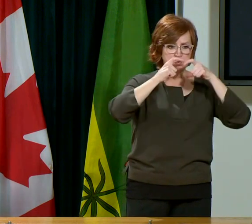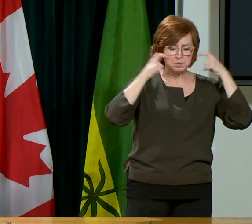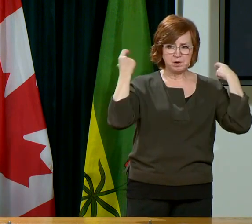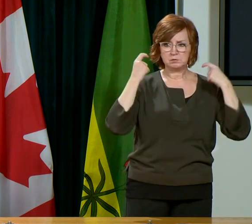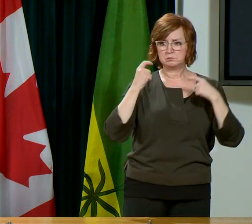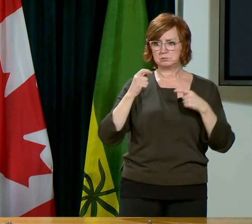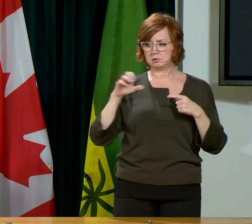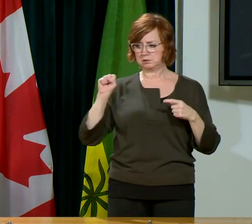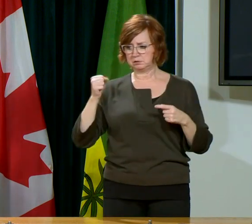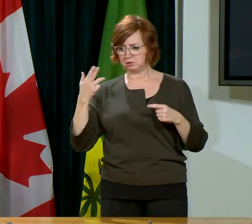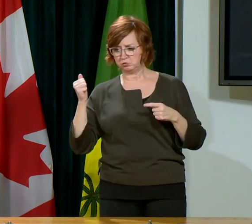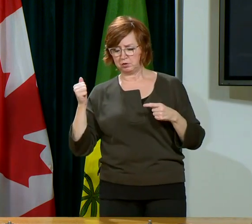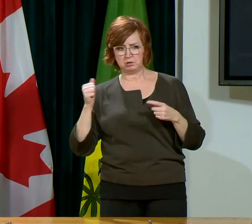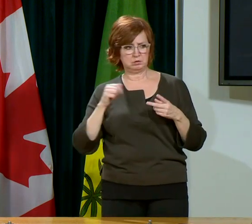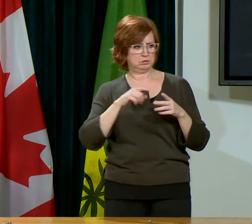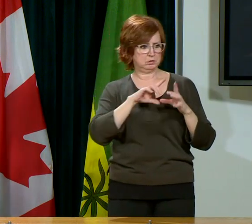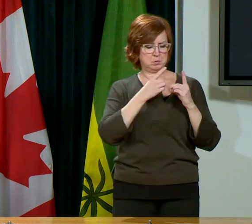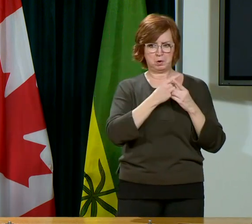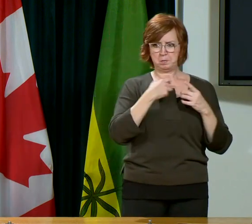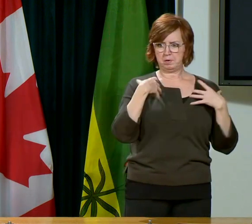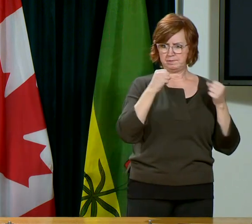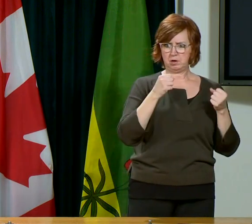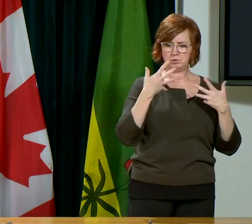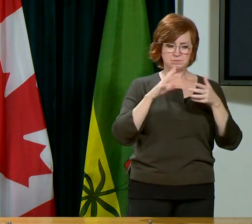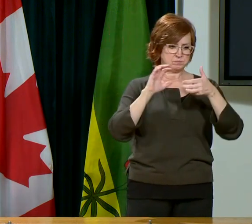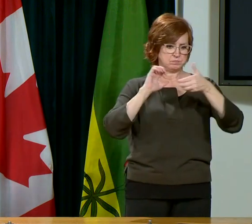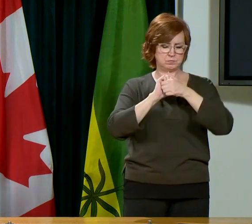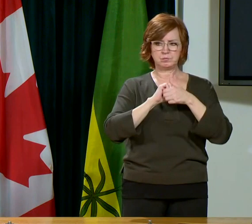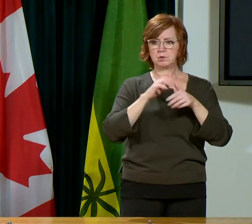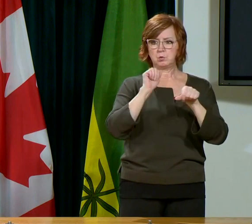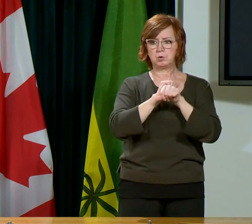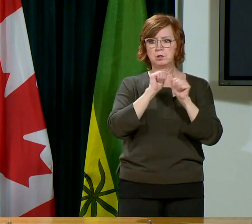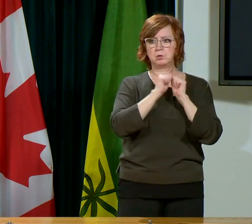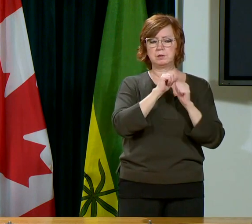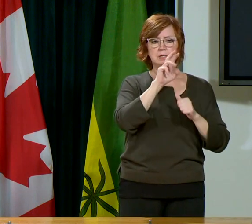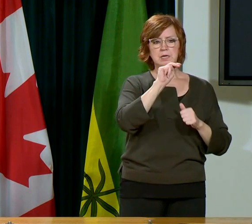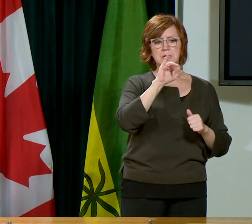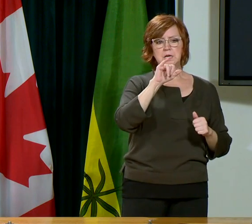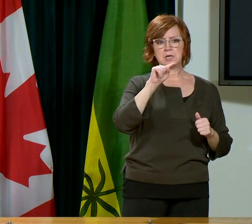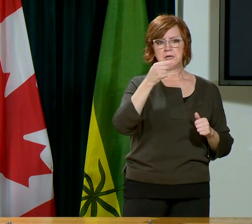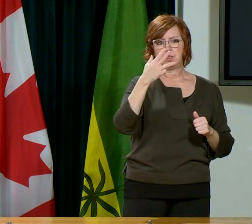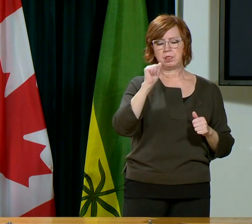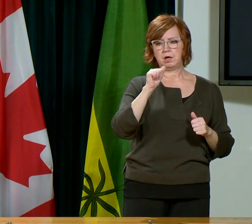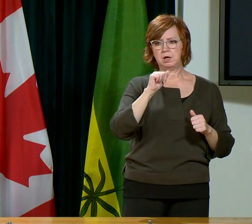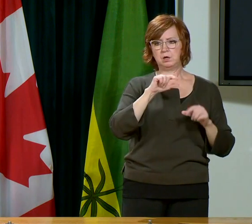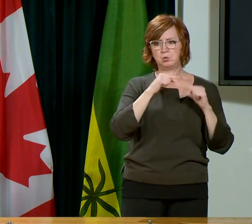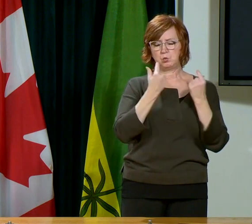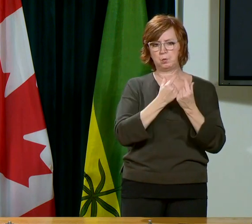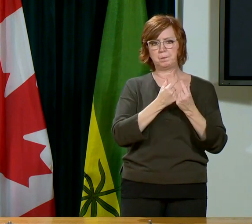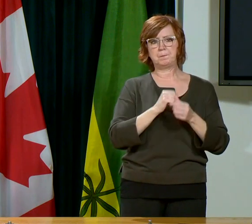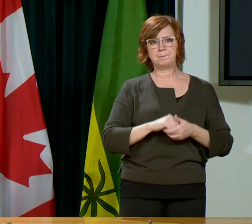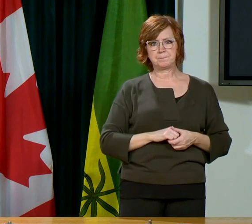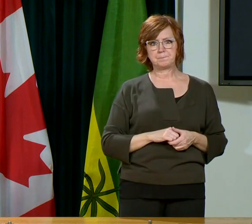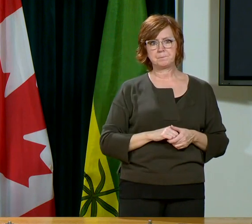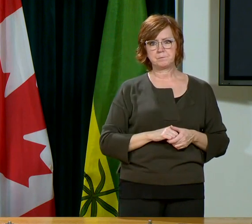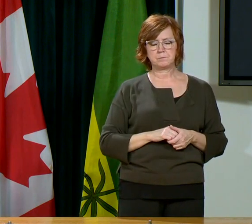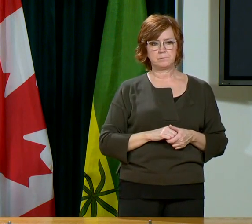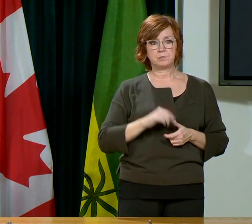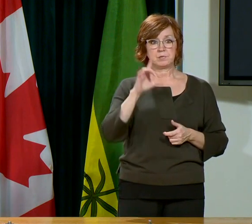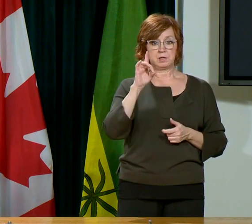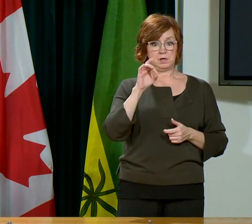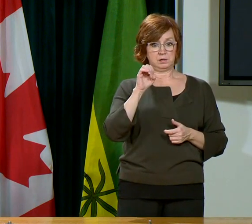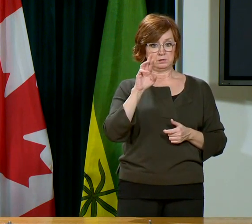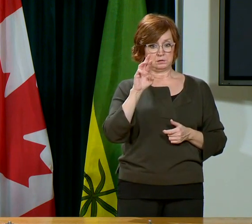and we continue to work with that the NITHA group on distribution. I don't know, Derek, do